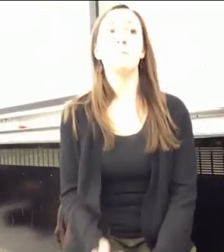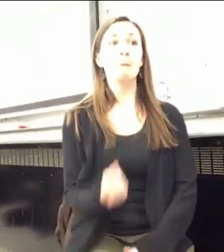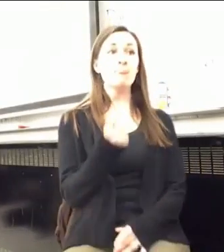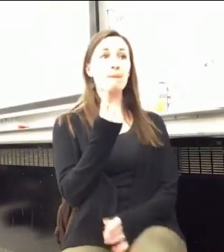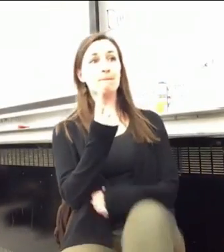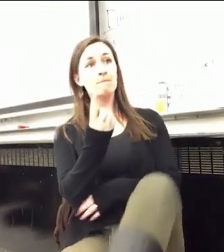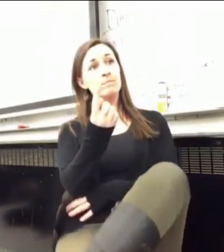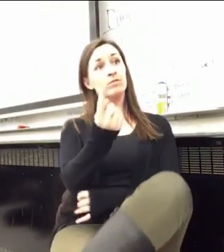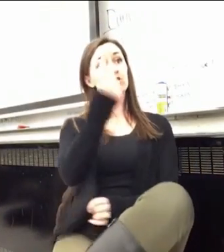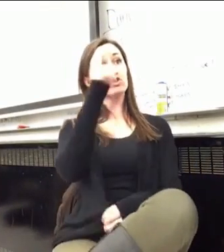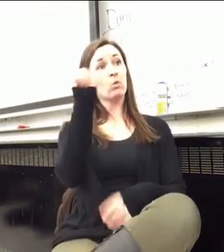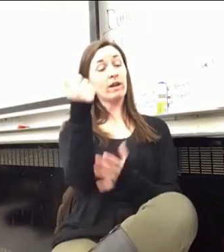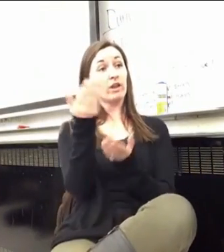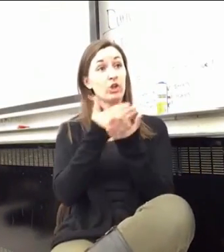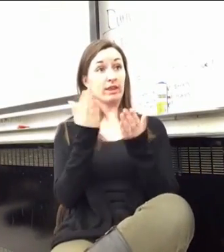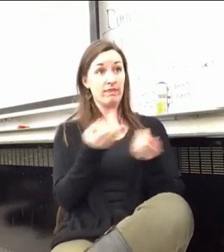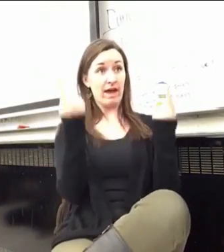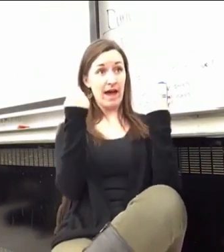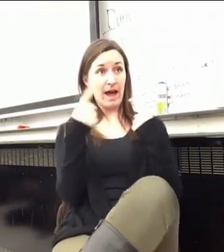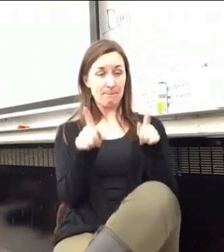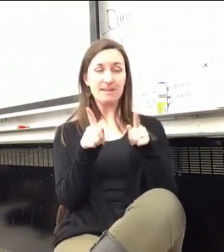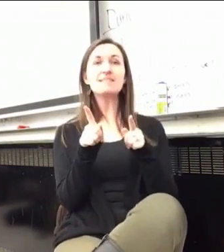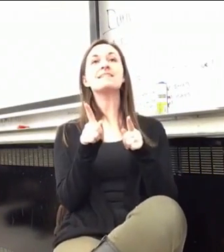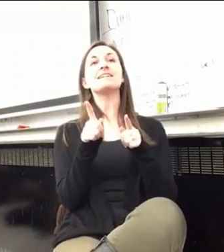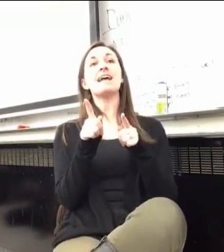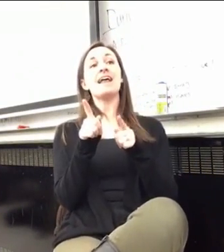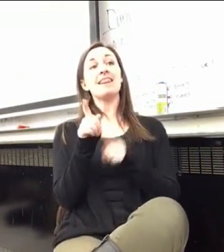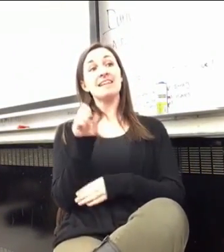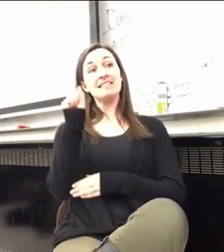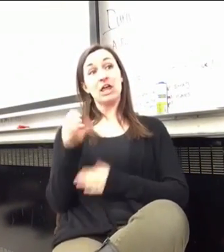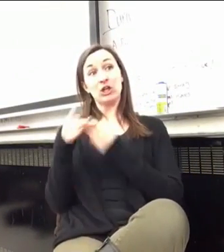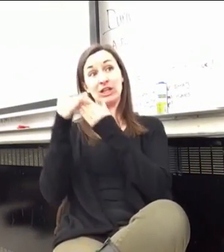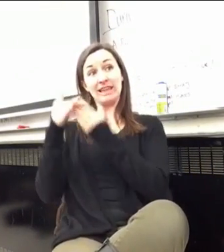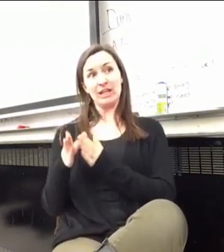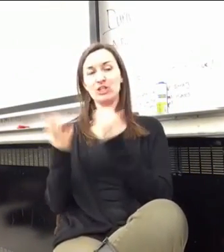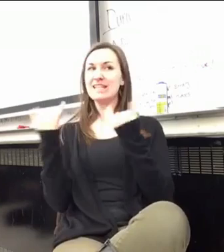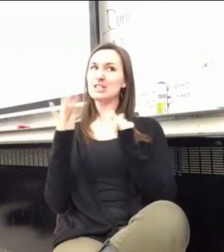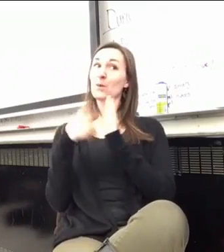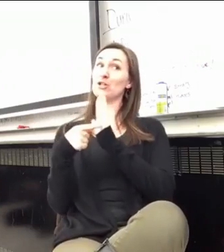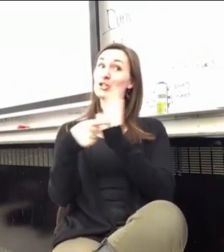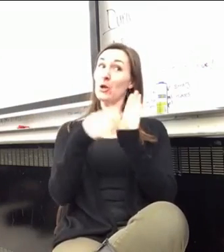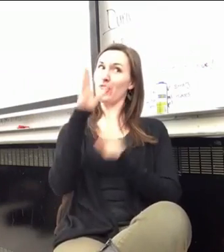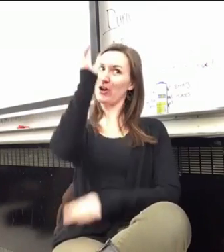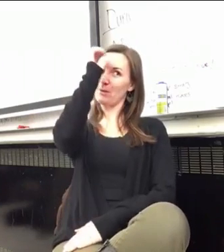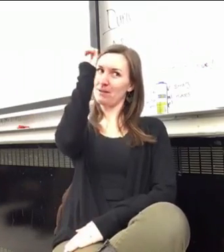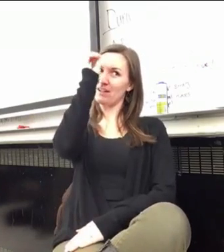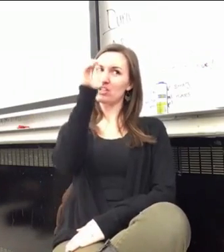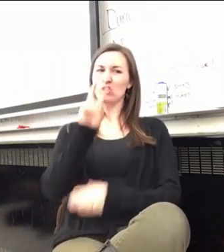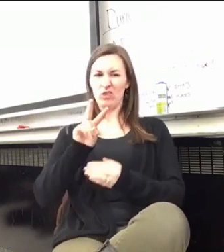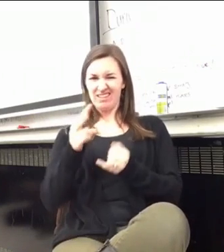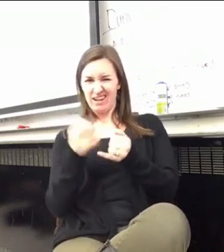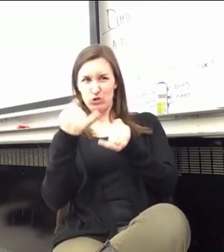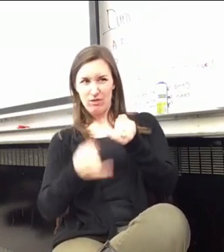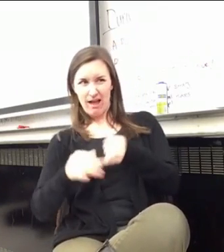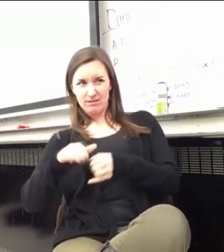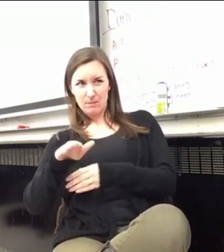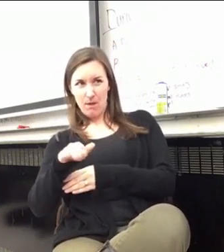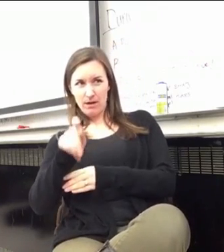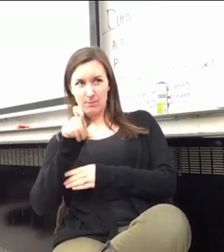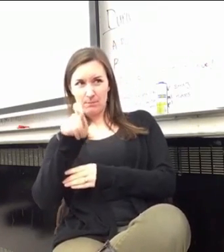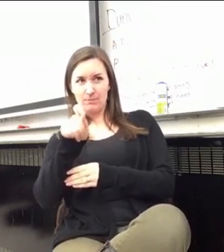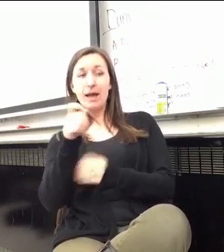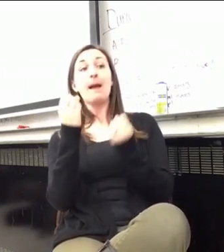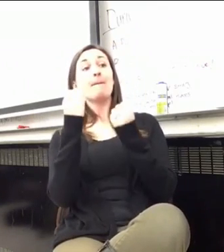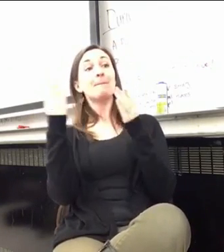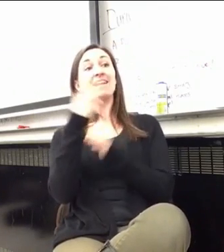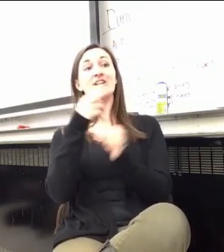leaders still want to portray their opinions. And they are going to, if you will highlight on your second to last bullet, if you will highlight, many